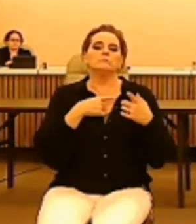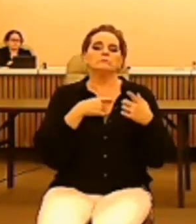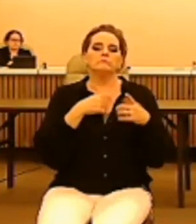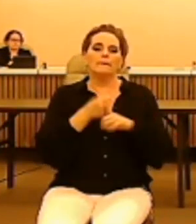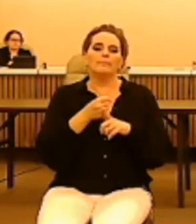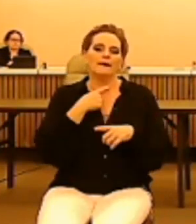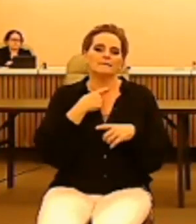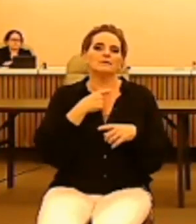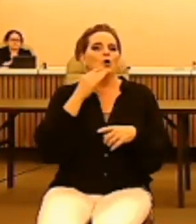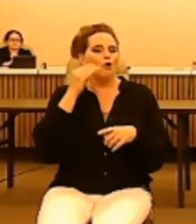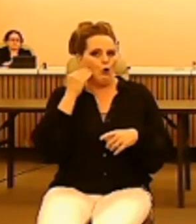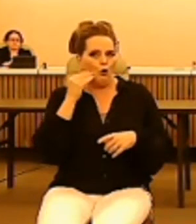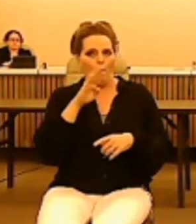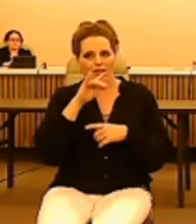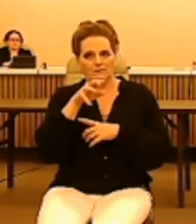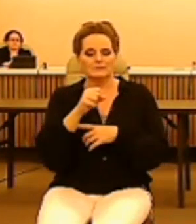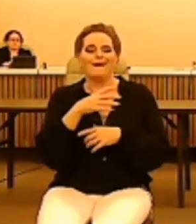builds.